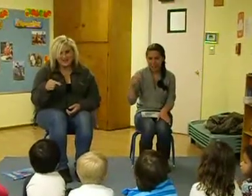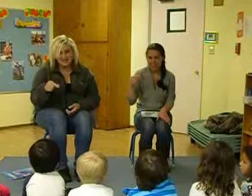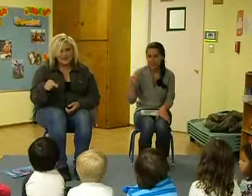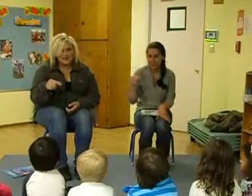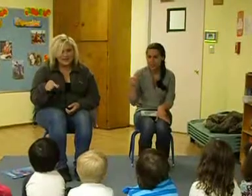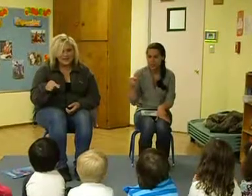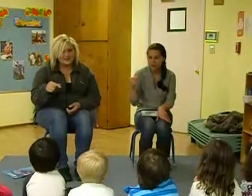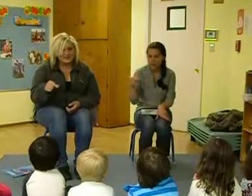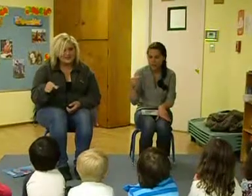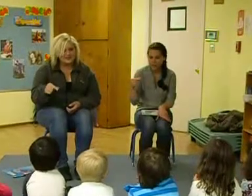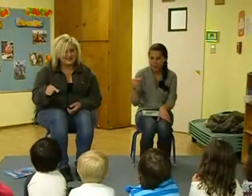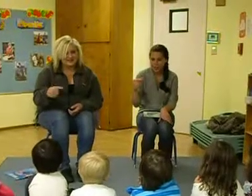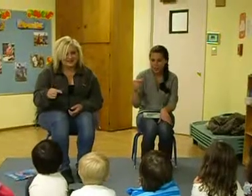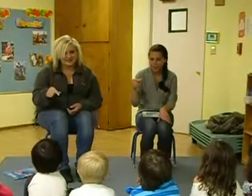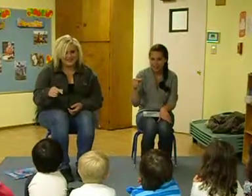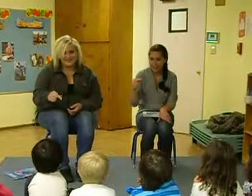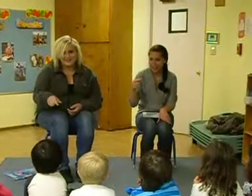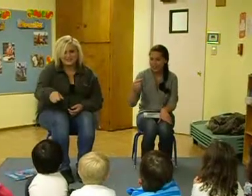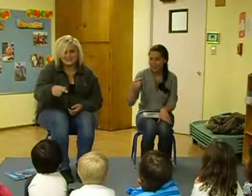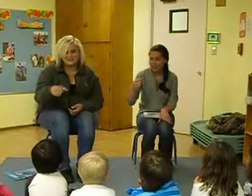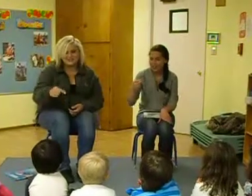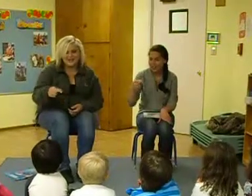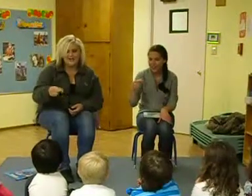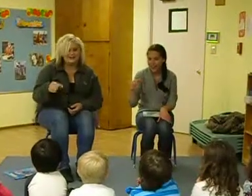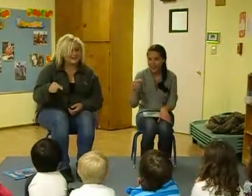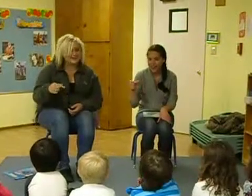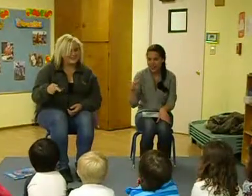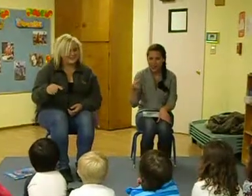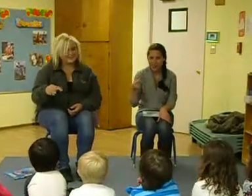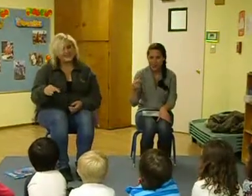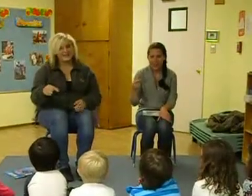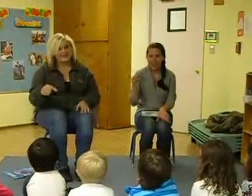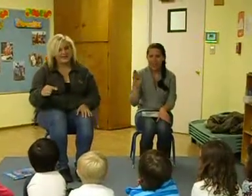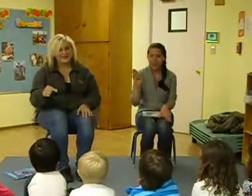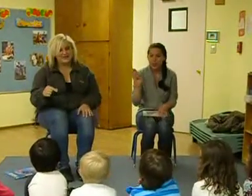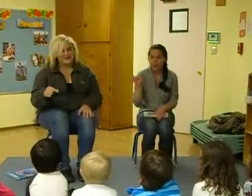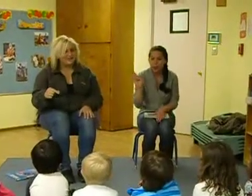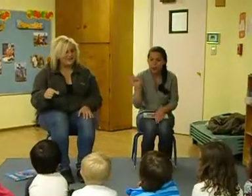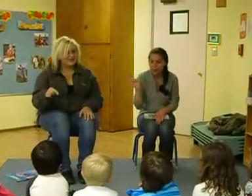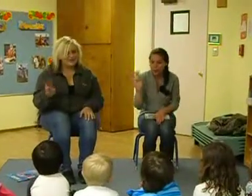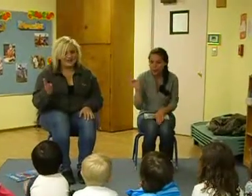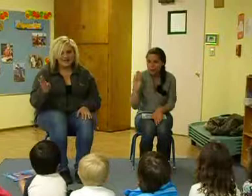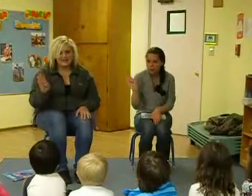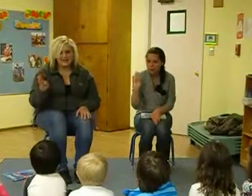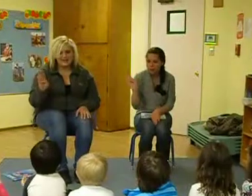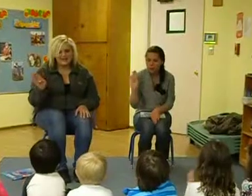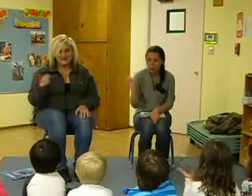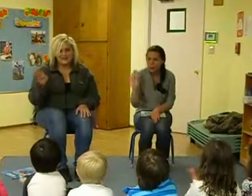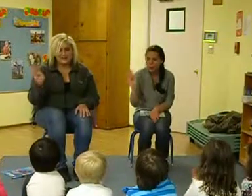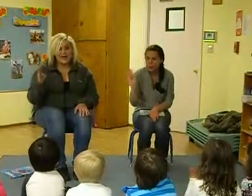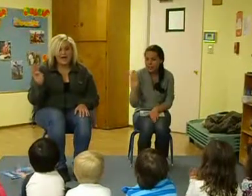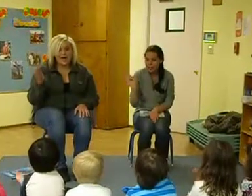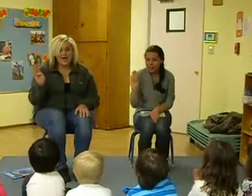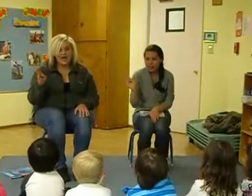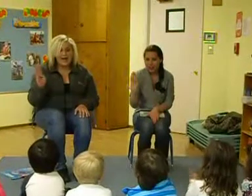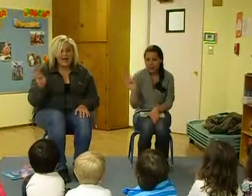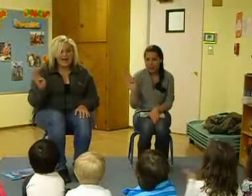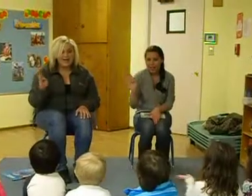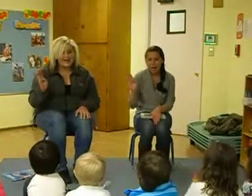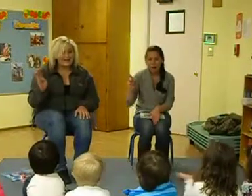Can you guys do green? He's got green down. Yeah. And then blue, like you're waving, blue. And